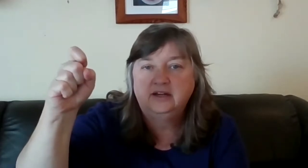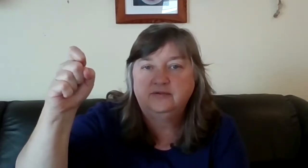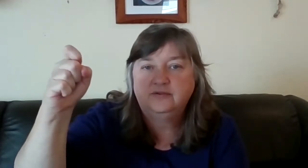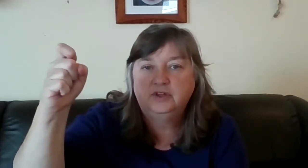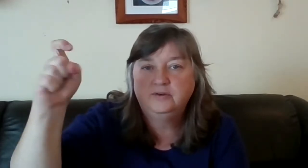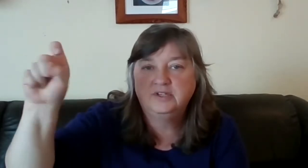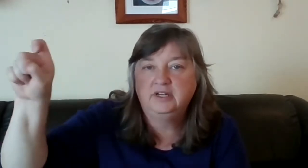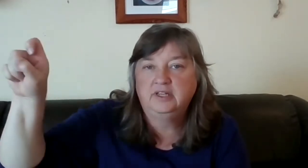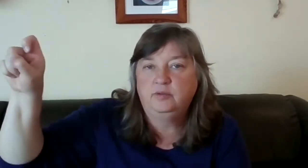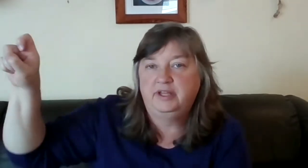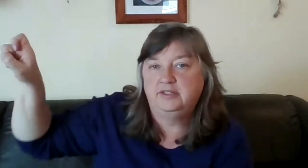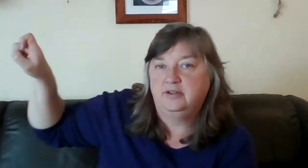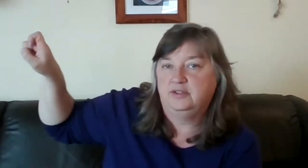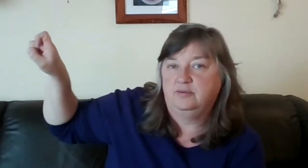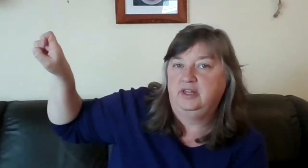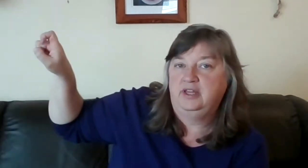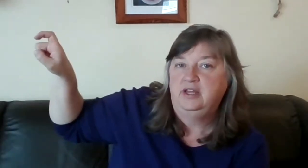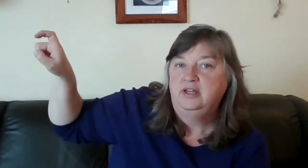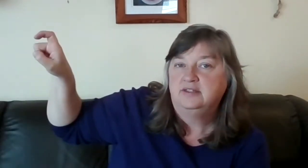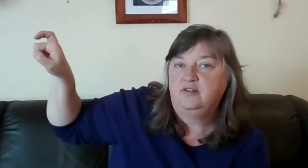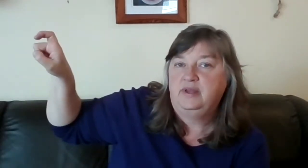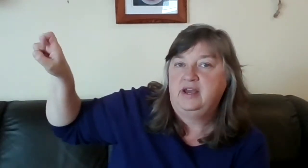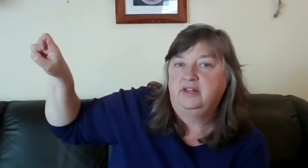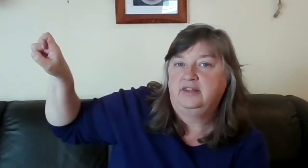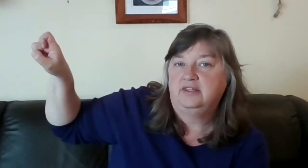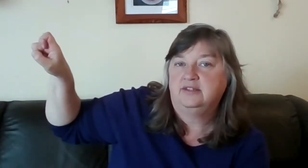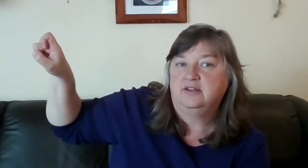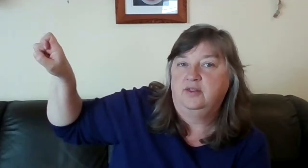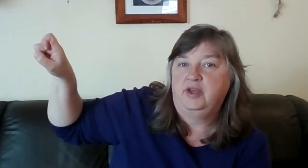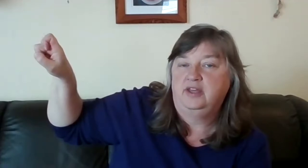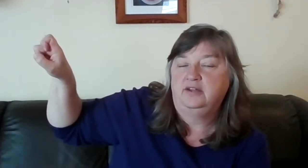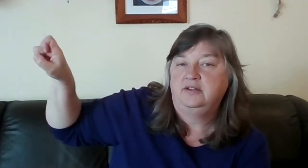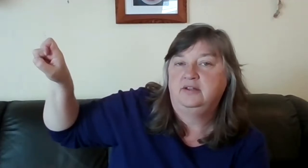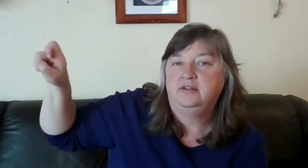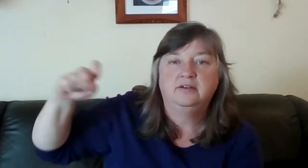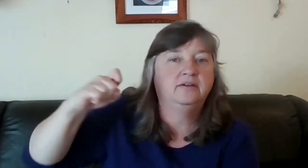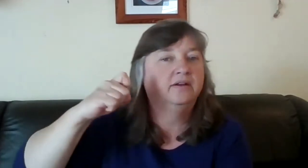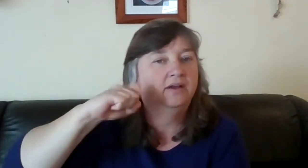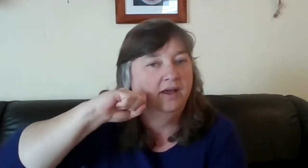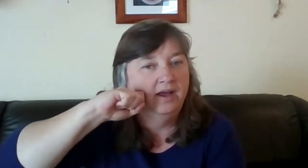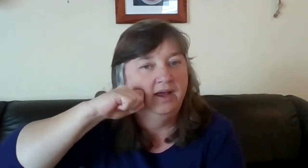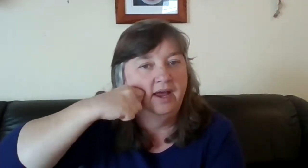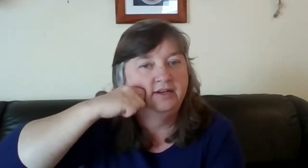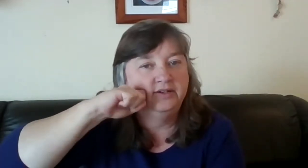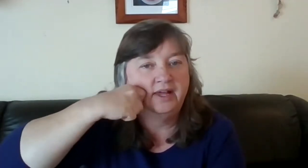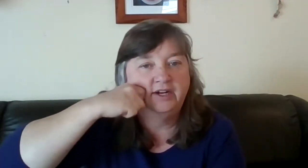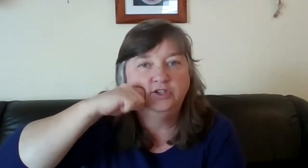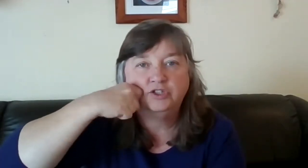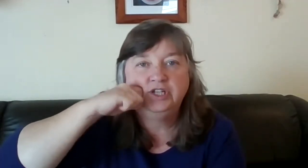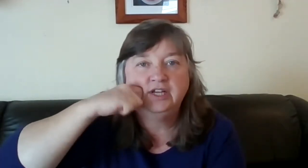of close it in a little bit. So it's really, instead of being out like this, it's all the way in. And do that on your cheek